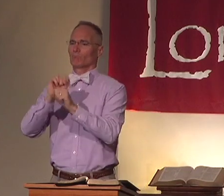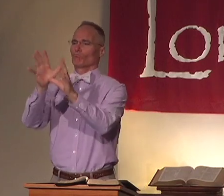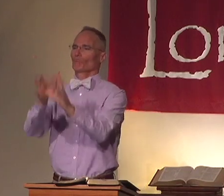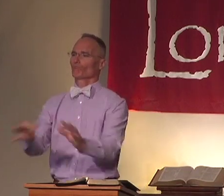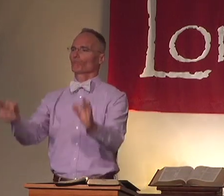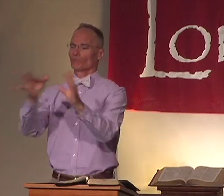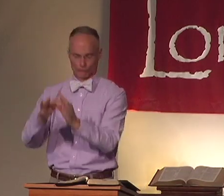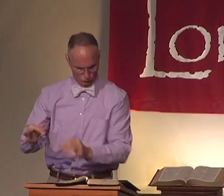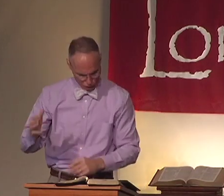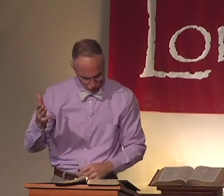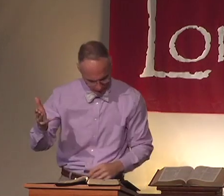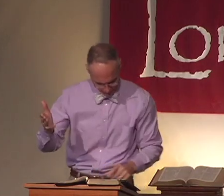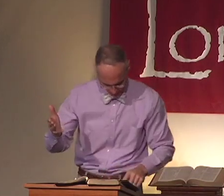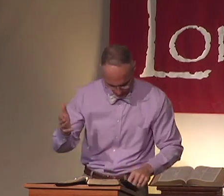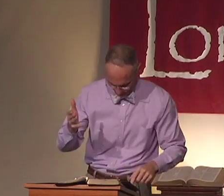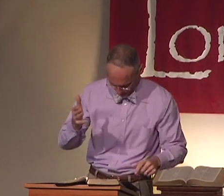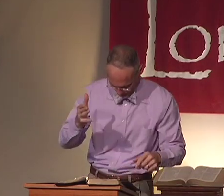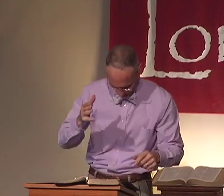Jesus' comments, what he said.